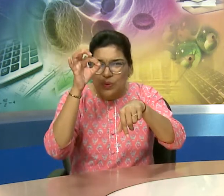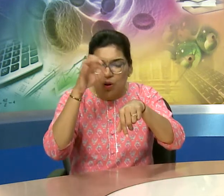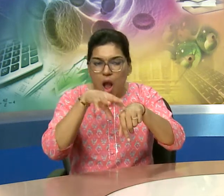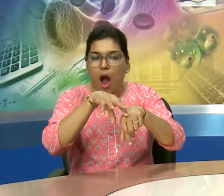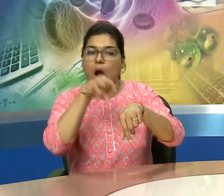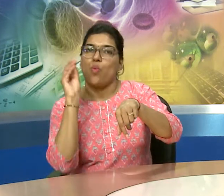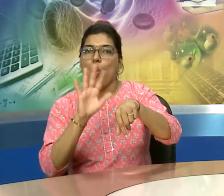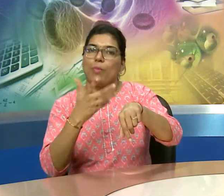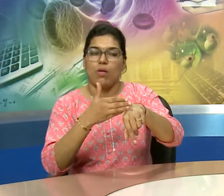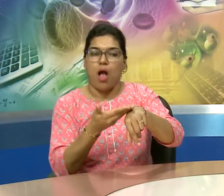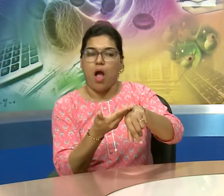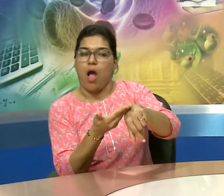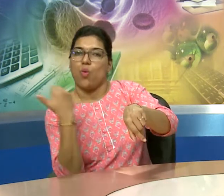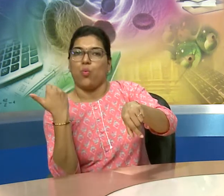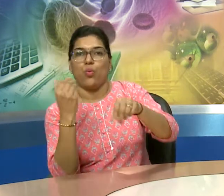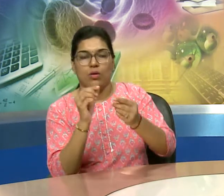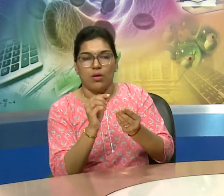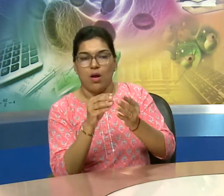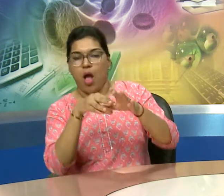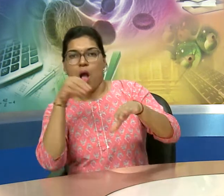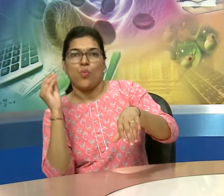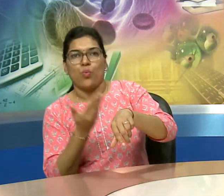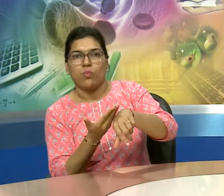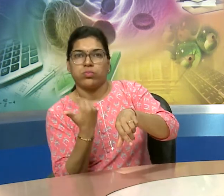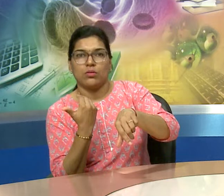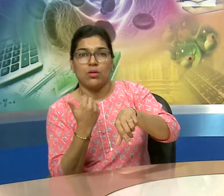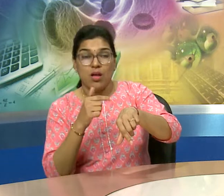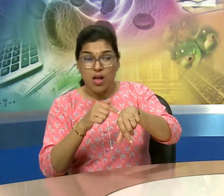and the poison became